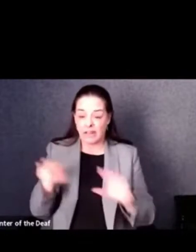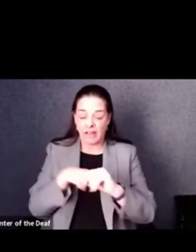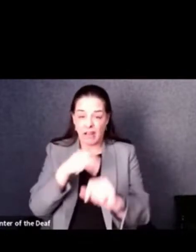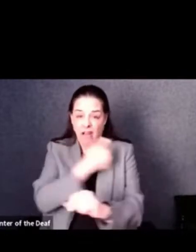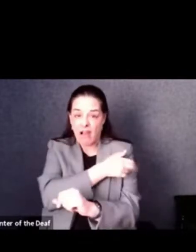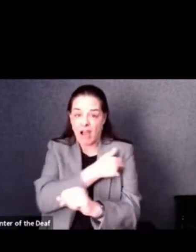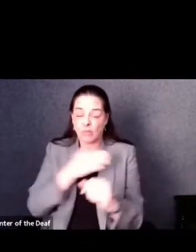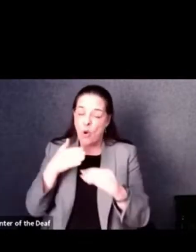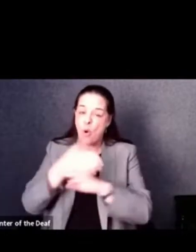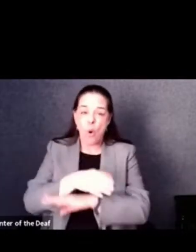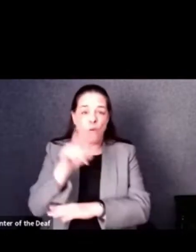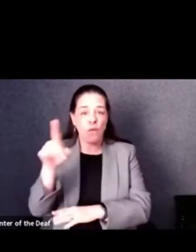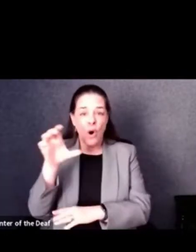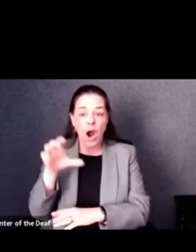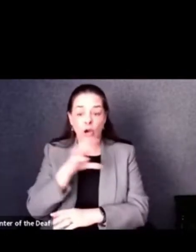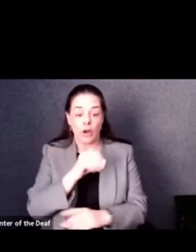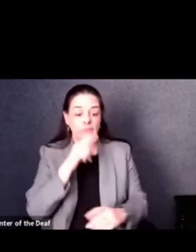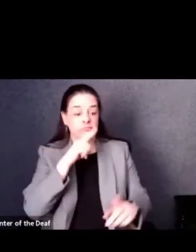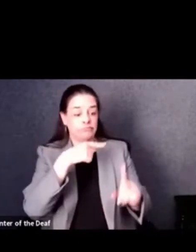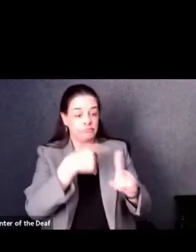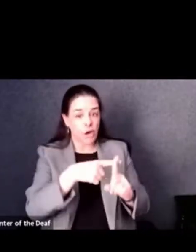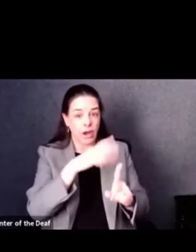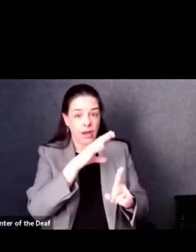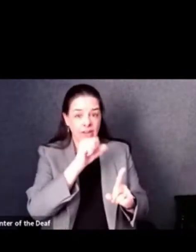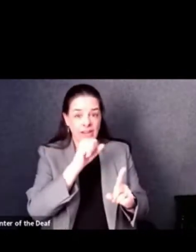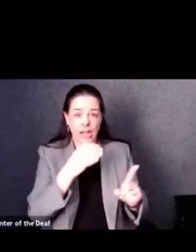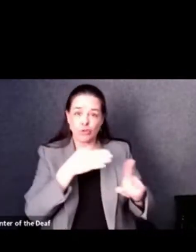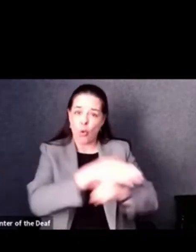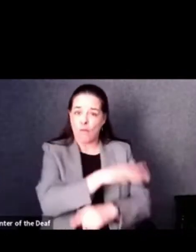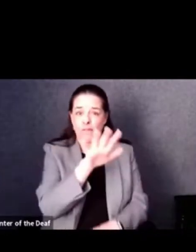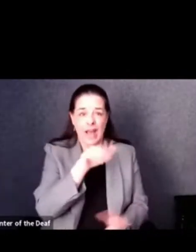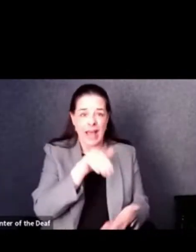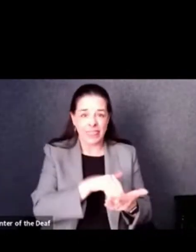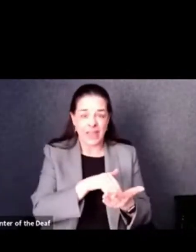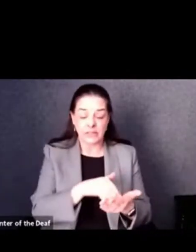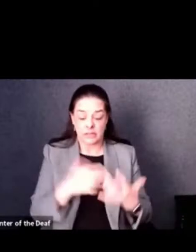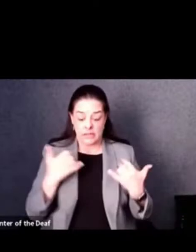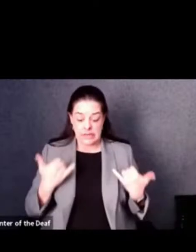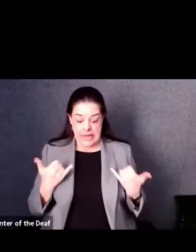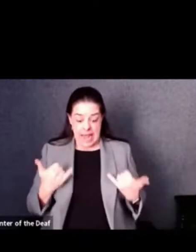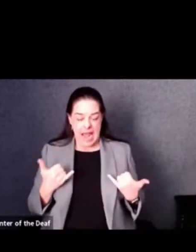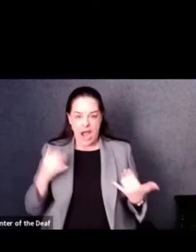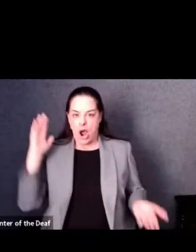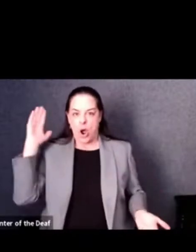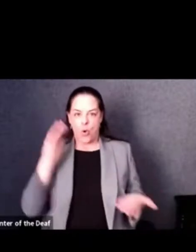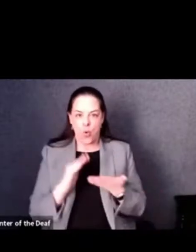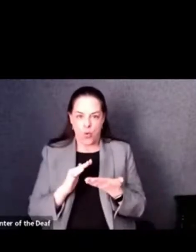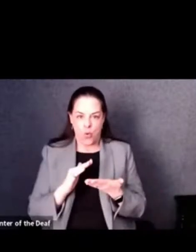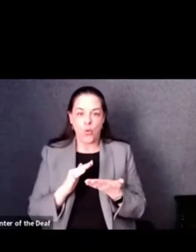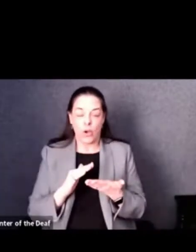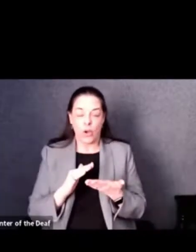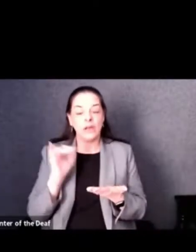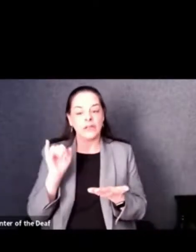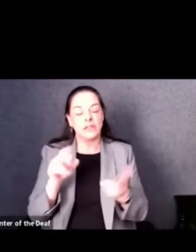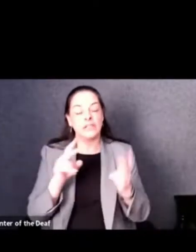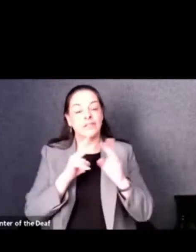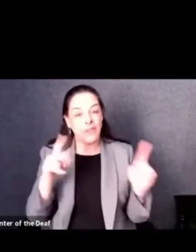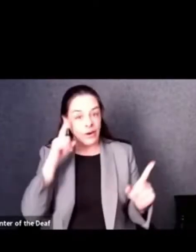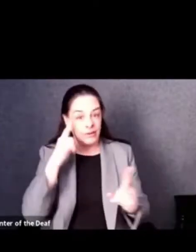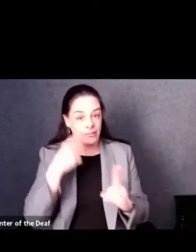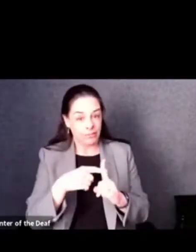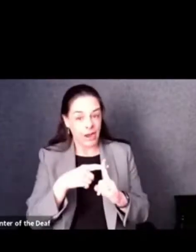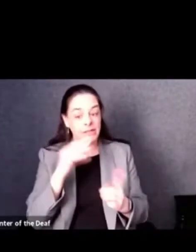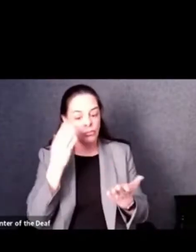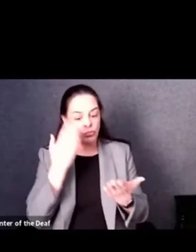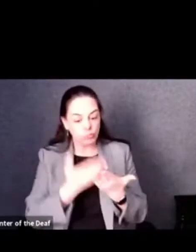and active cases topping 5,000. Today, it's a fraction of that. This is incredibly encouraging and proof that we